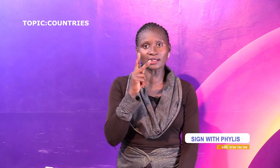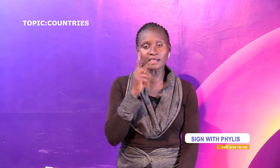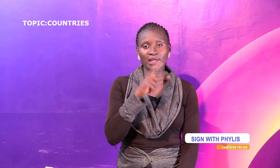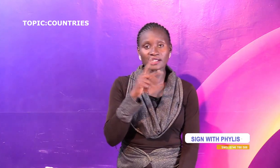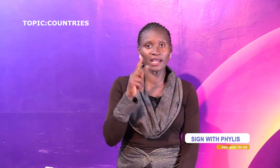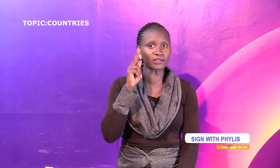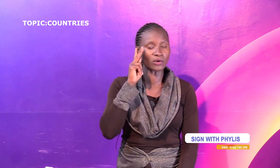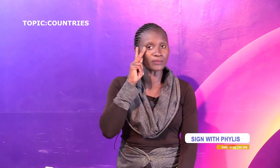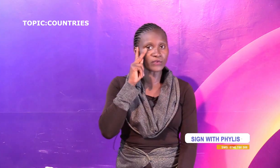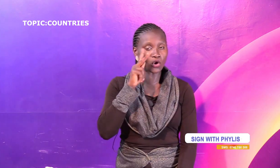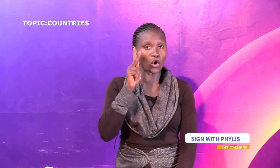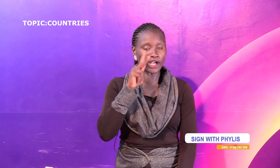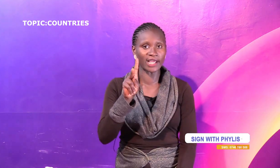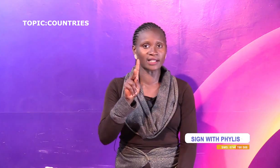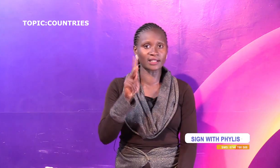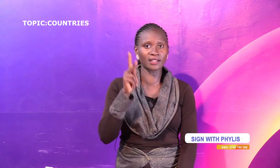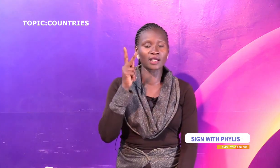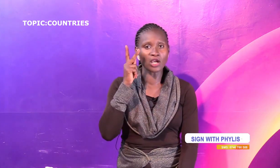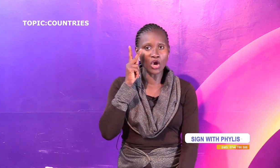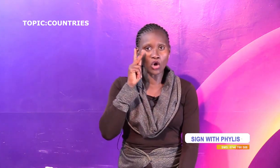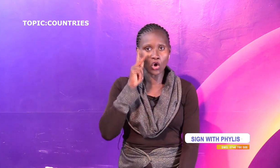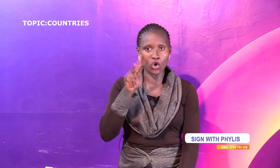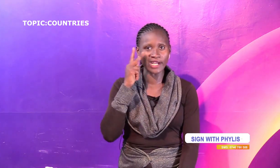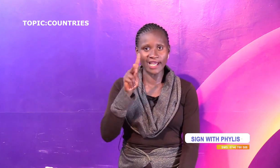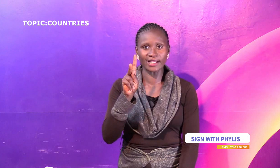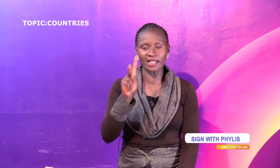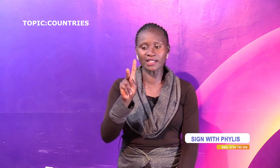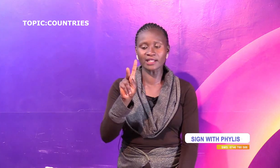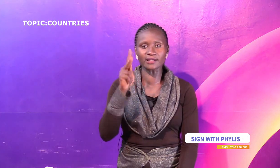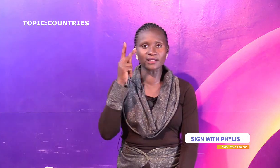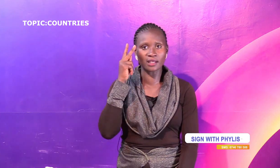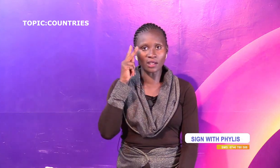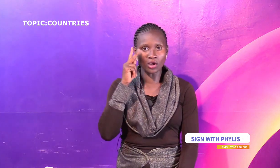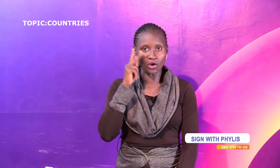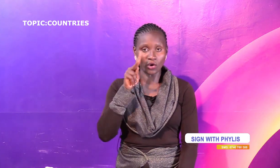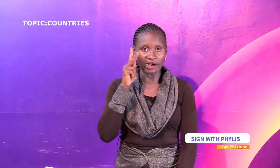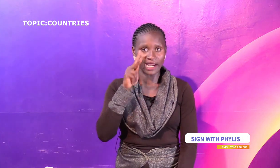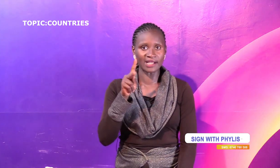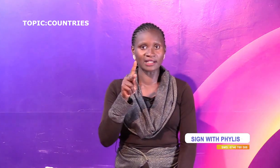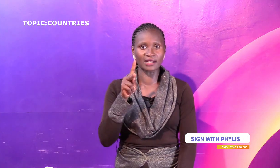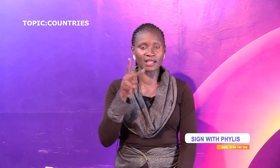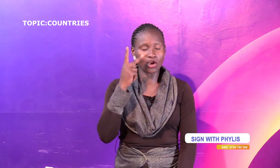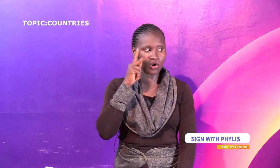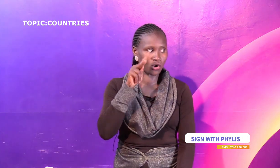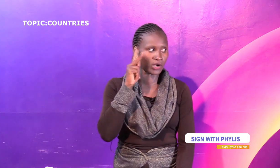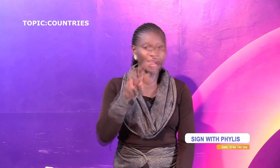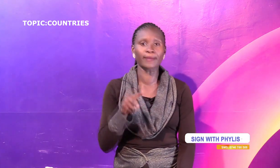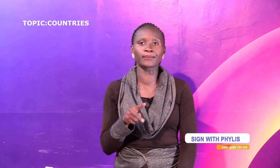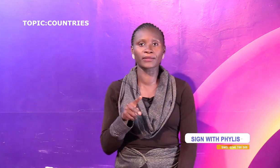right eye. So Korea, Korea, like this, Korea, Korea, like